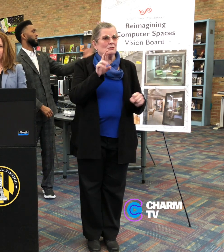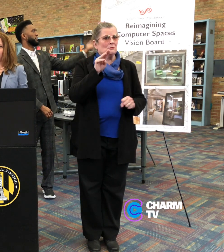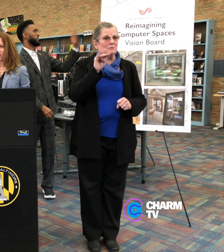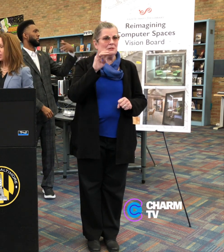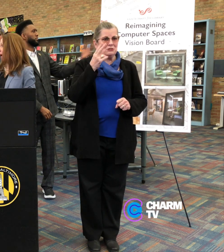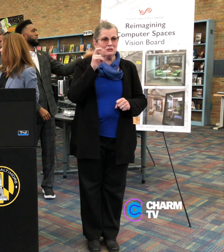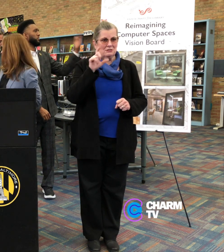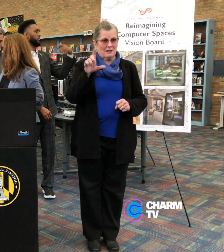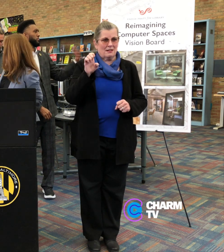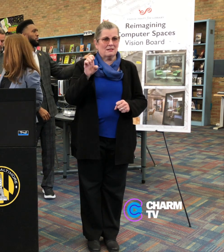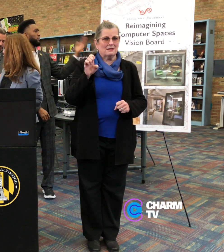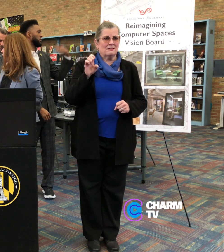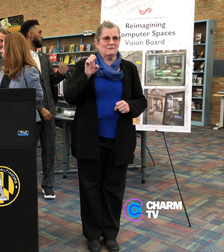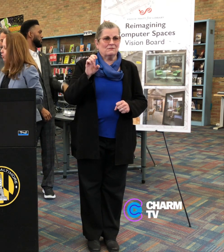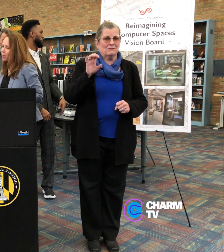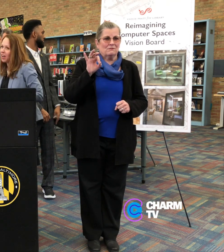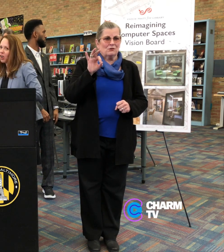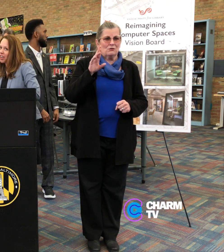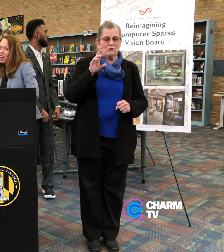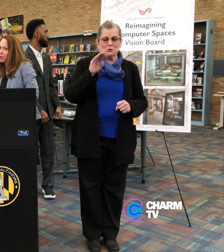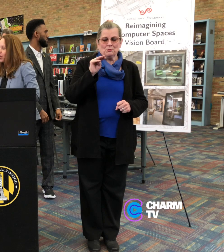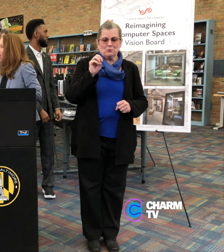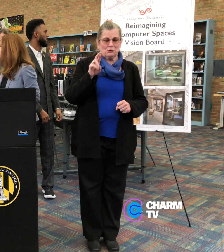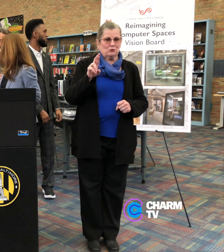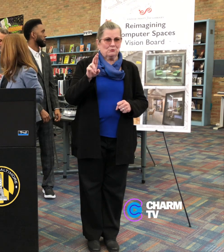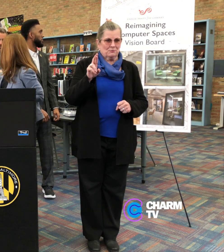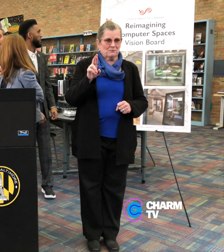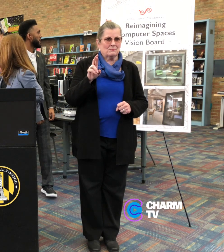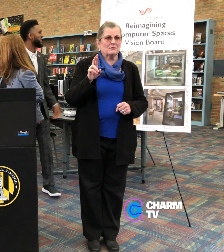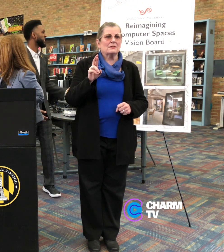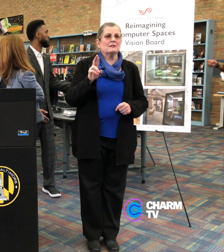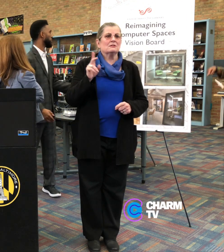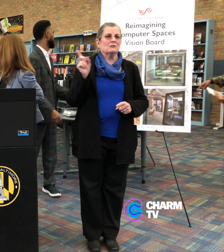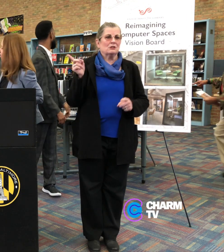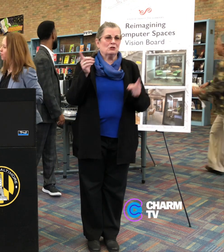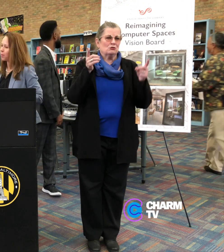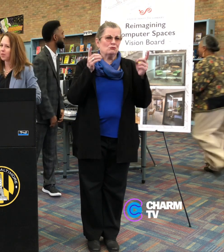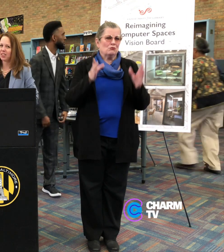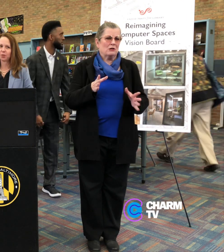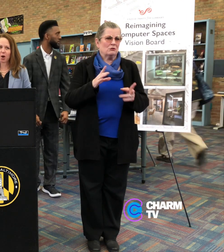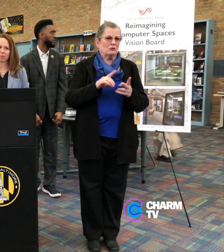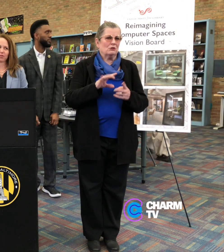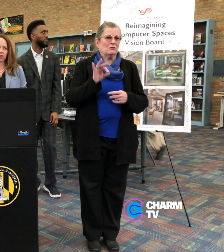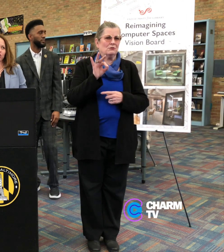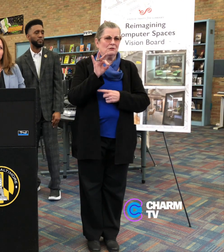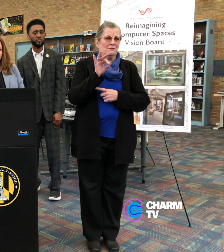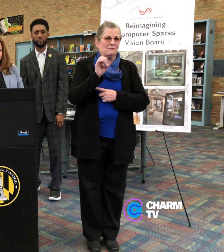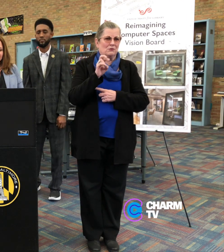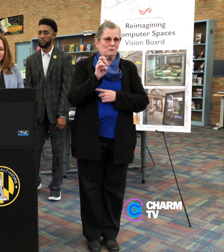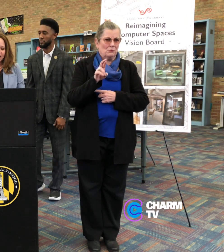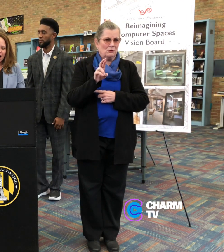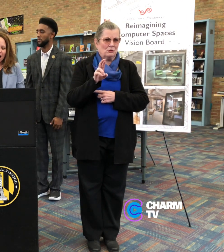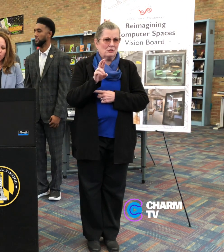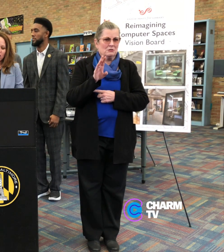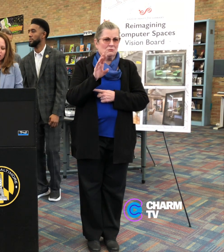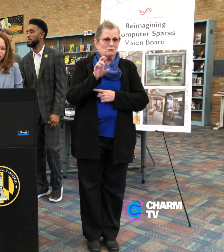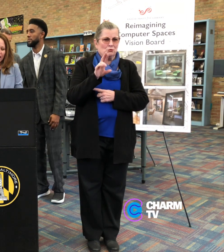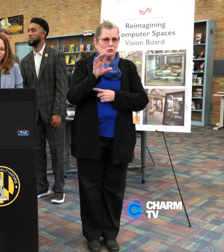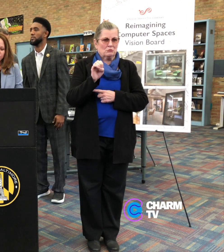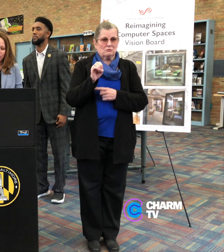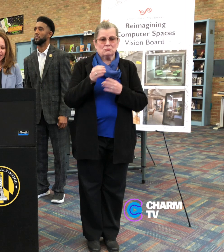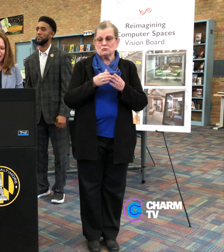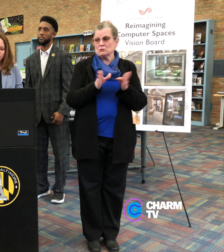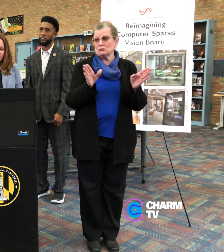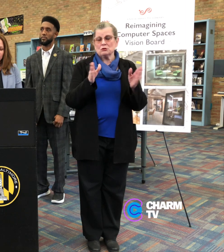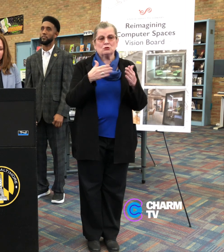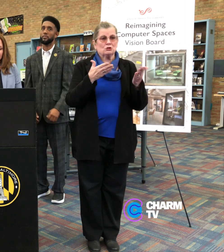well as behind me we have Director Shemaya Kearney of the Recovery Office and Brooke Attila from the Department of General Services. We also